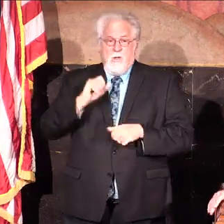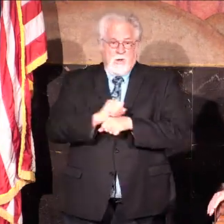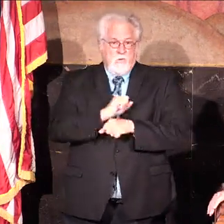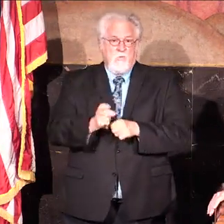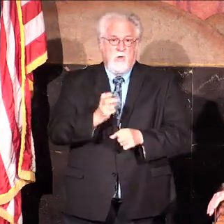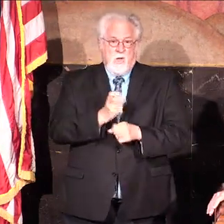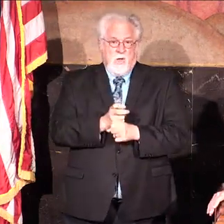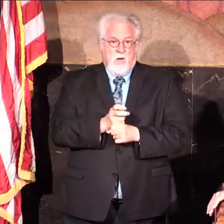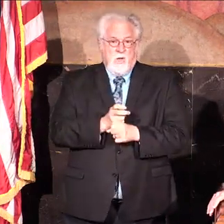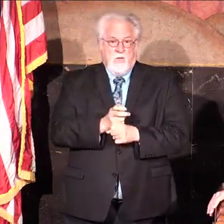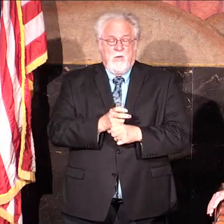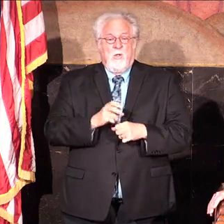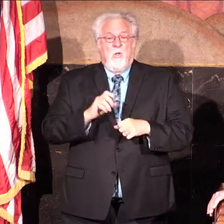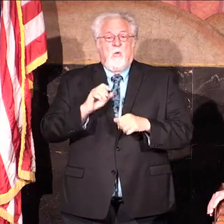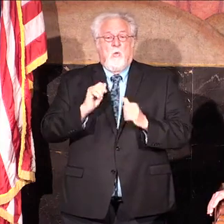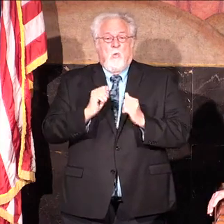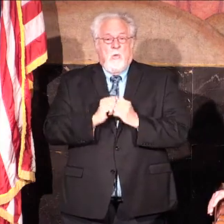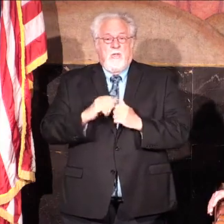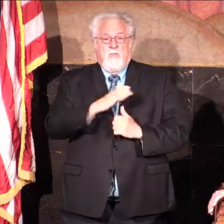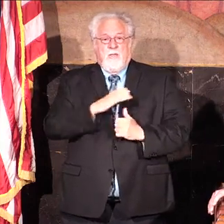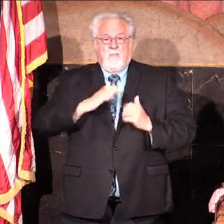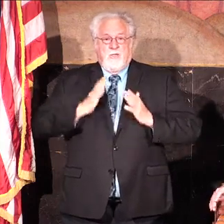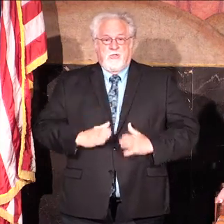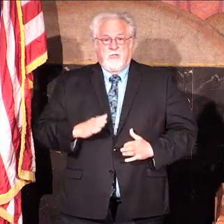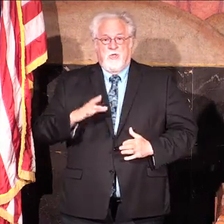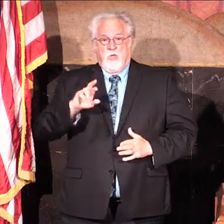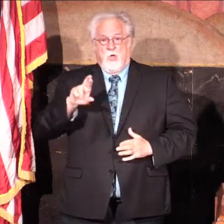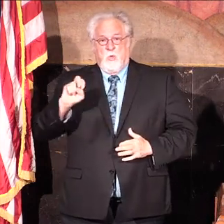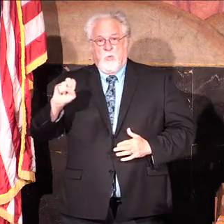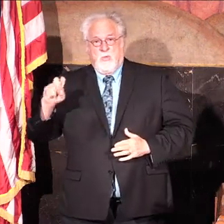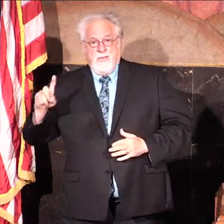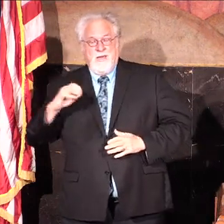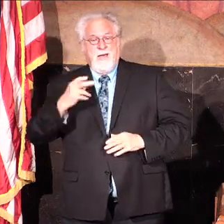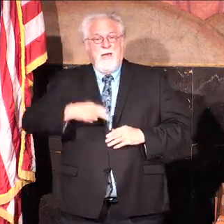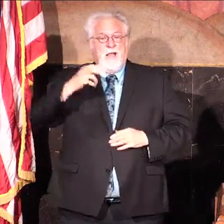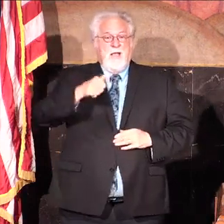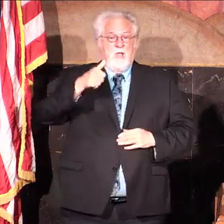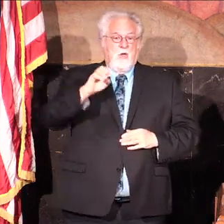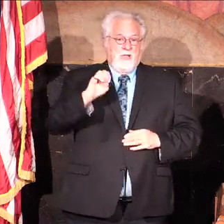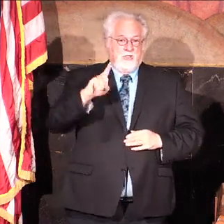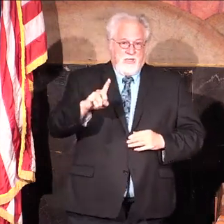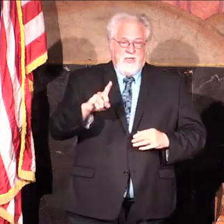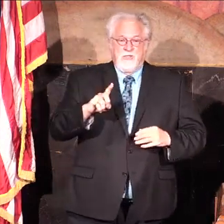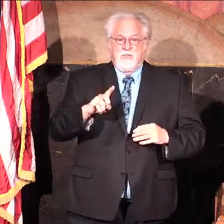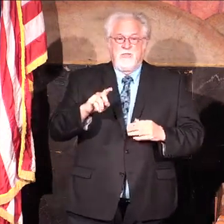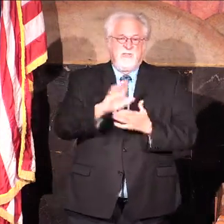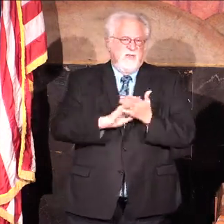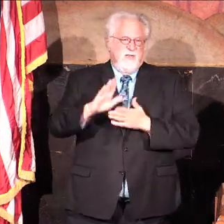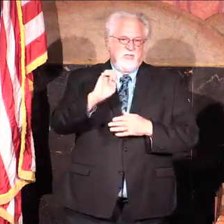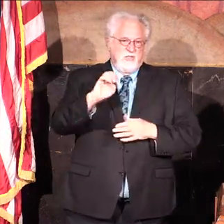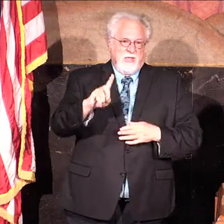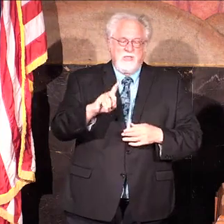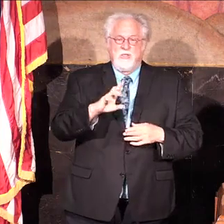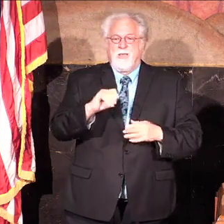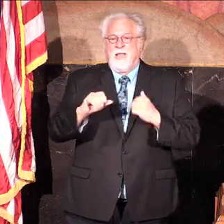hard, working with Commissioner Kim Hunter-Reid and all of higher education, the various system presidents and